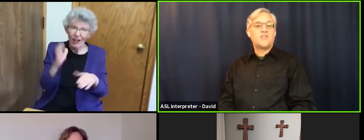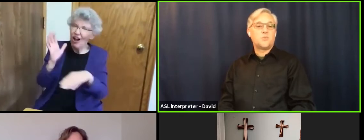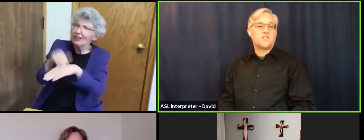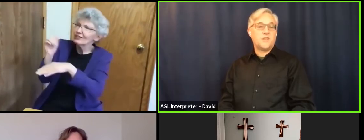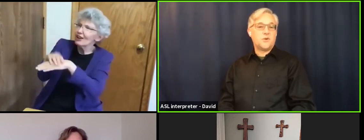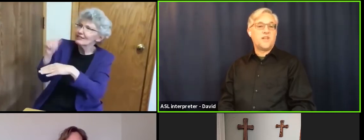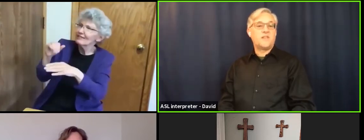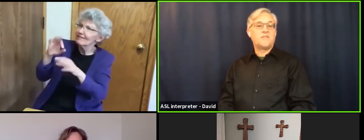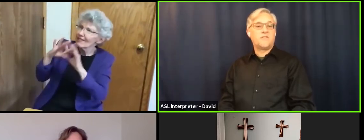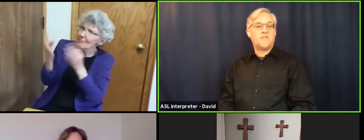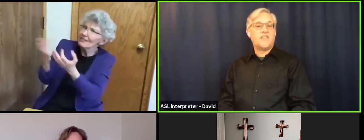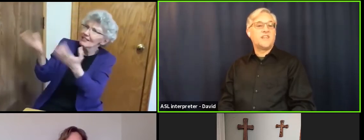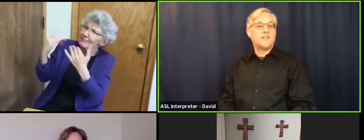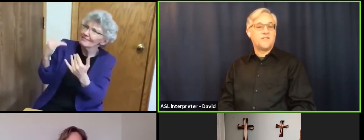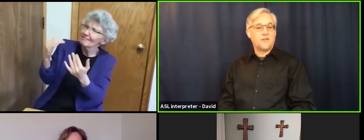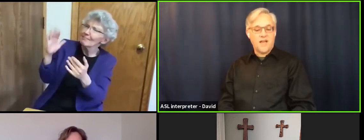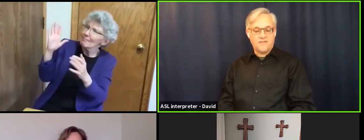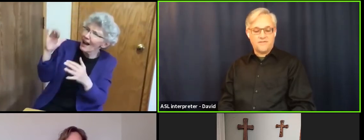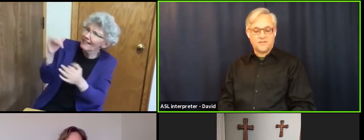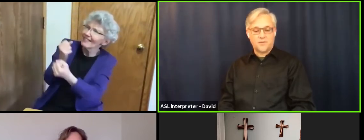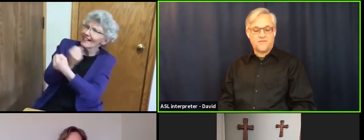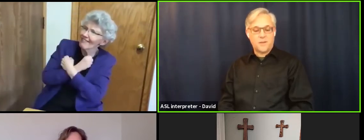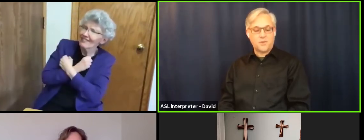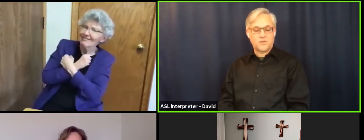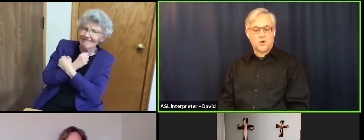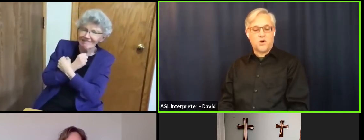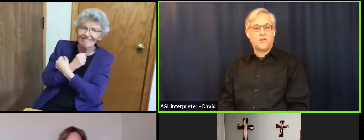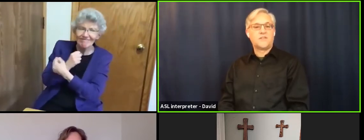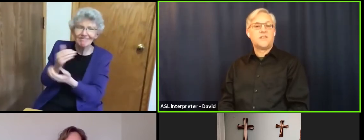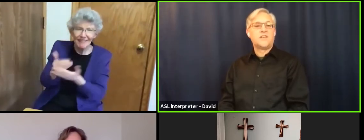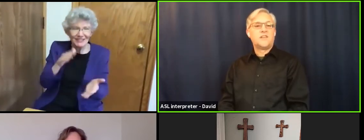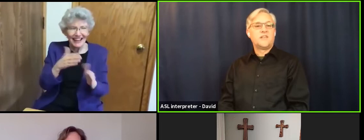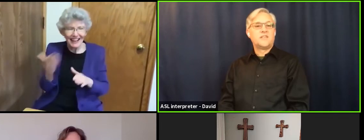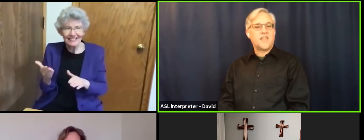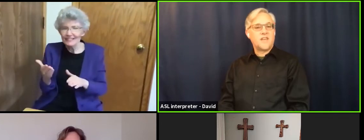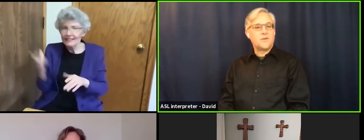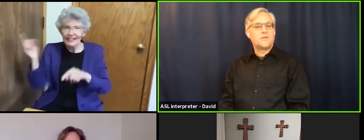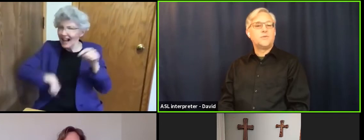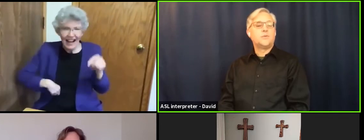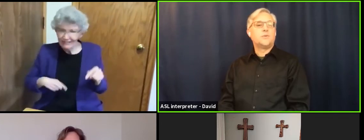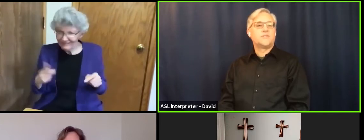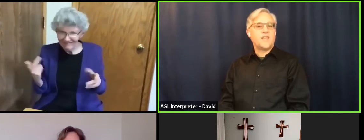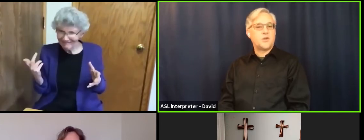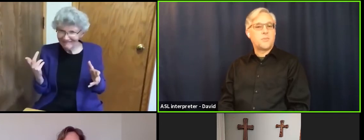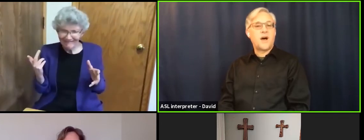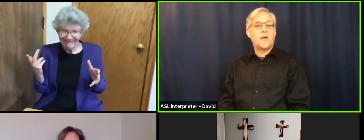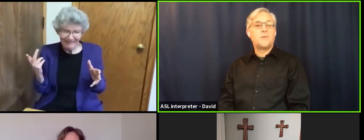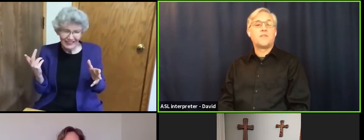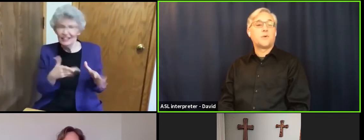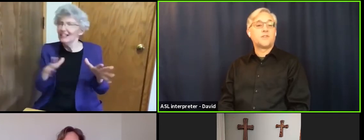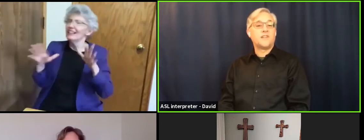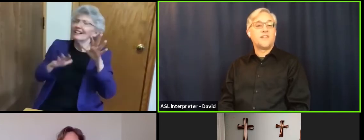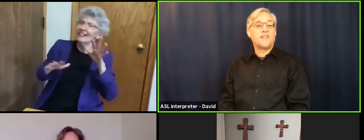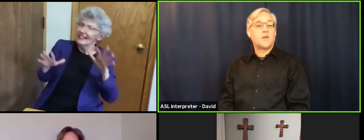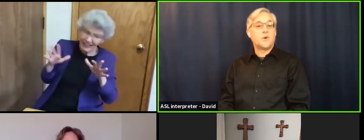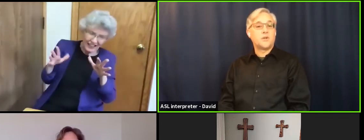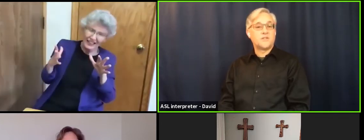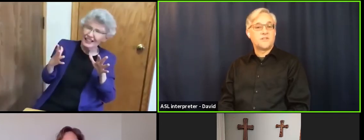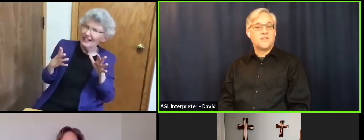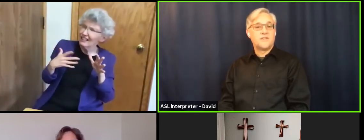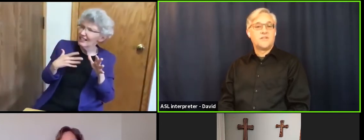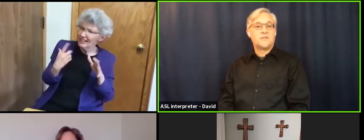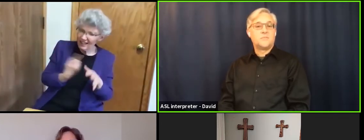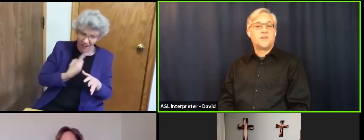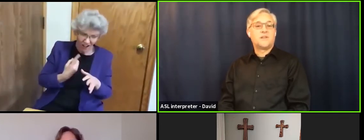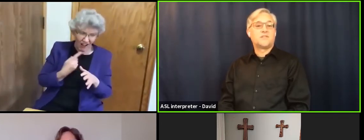Another patient was nearing the end of their life, and so the family was called together to say goodbye, but unfortunately they